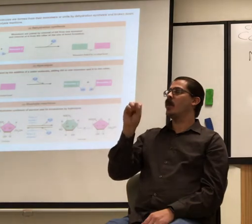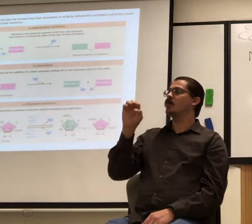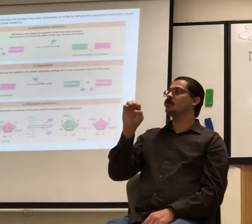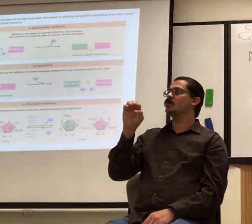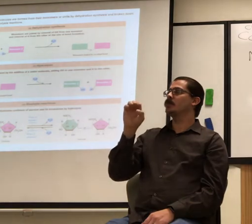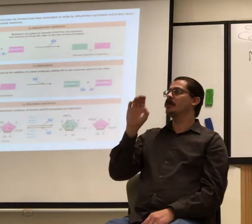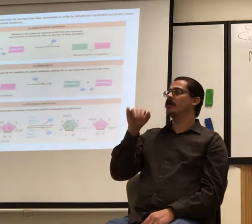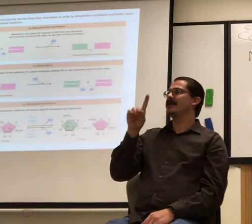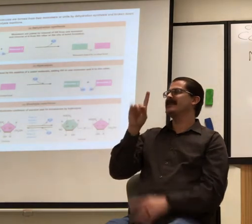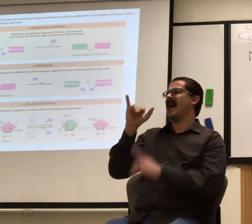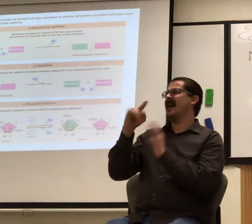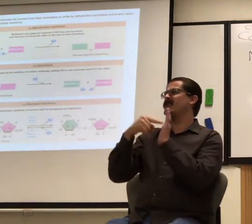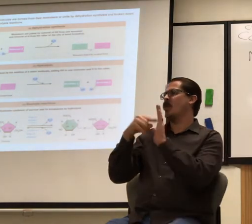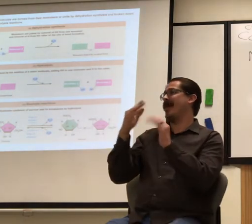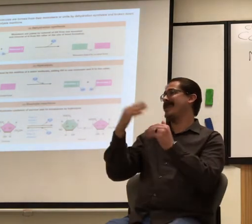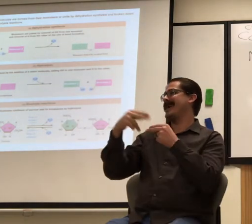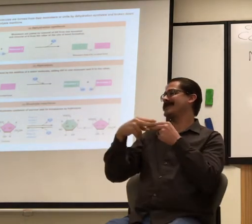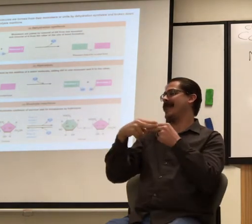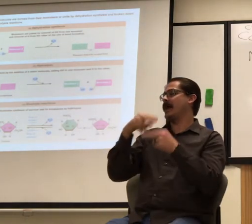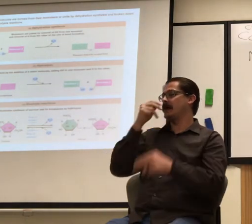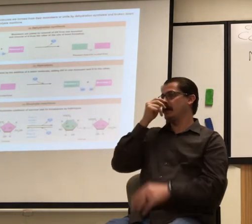Disaccharides are shown on the next slide.